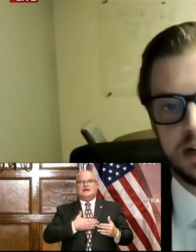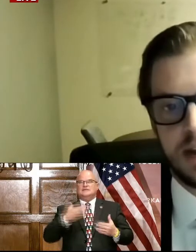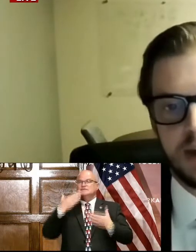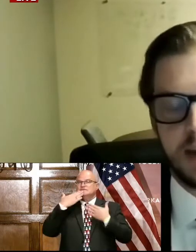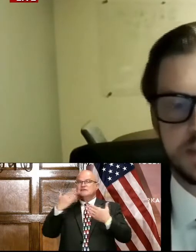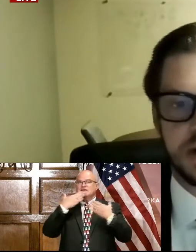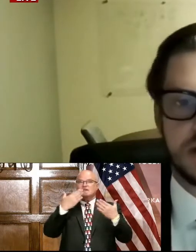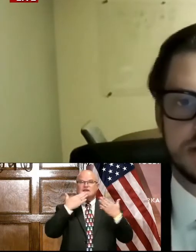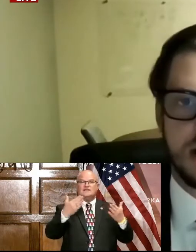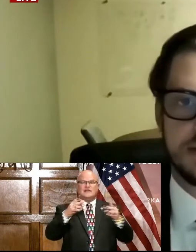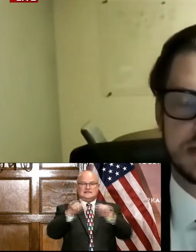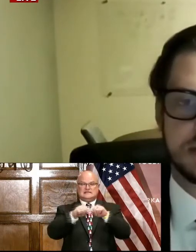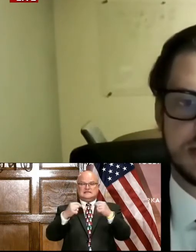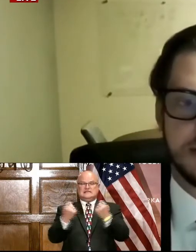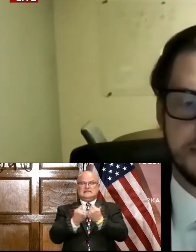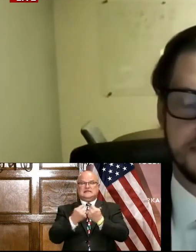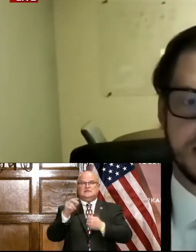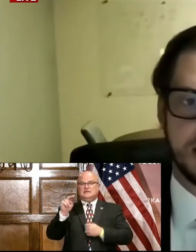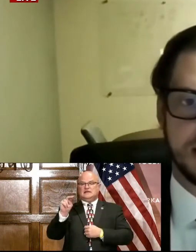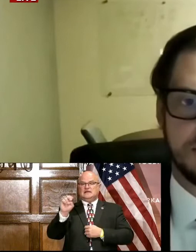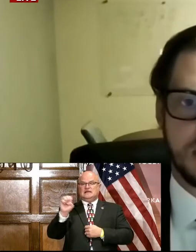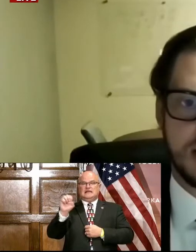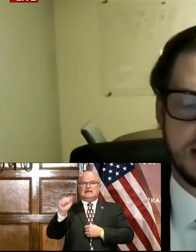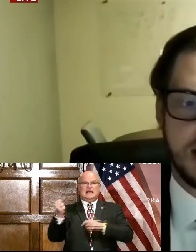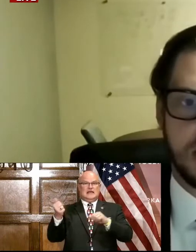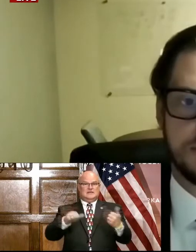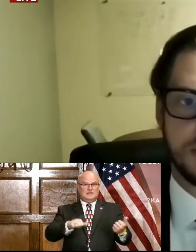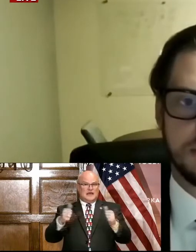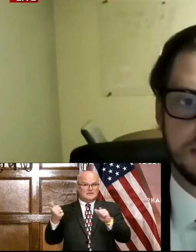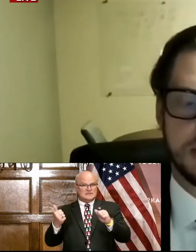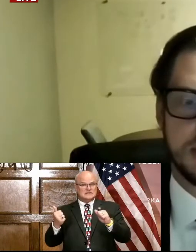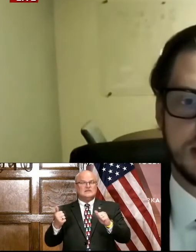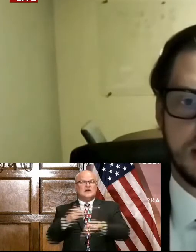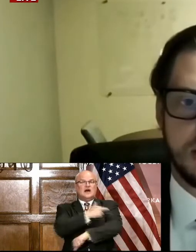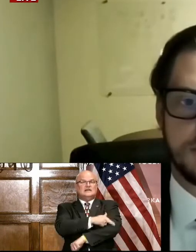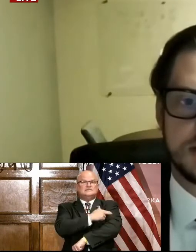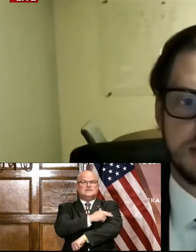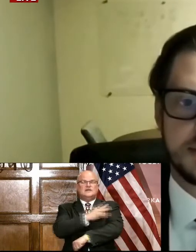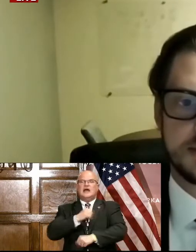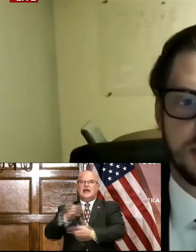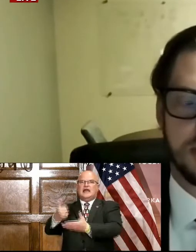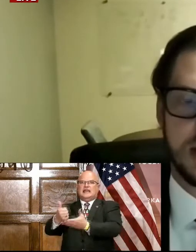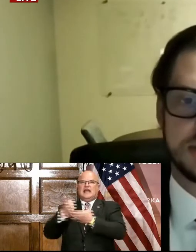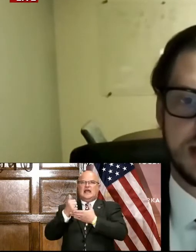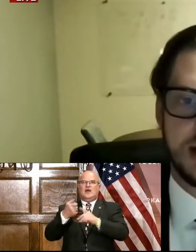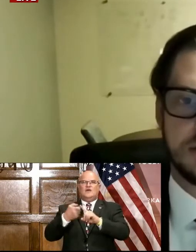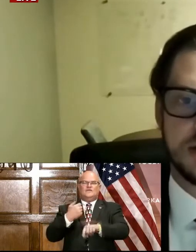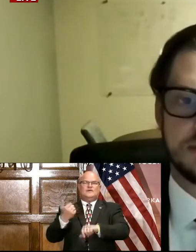team here at NEA Baptist, but also obviously a lot of help from our friends at Baptist